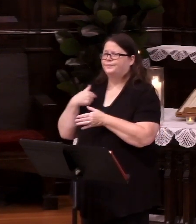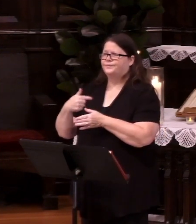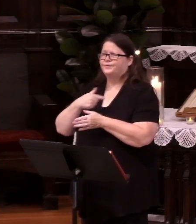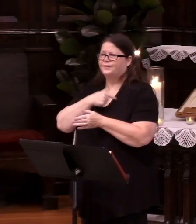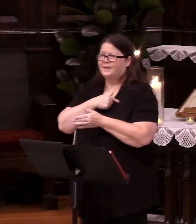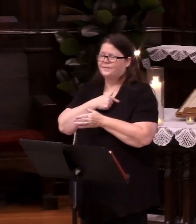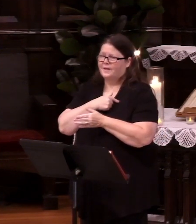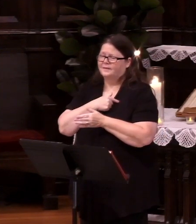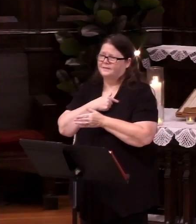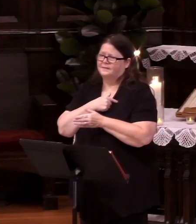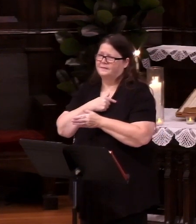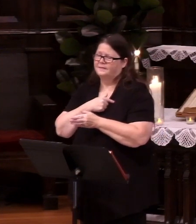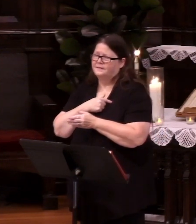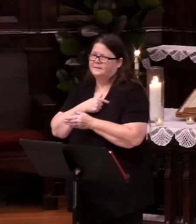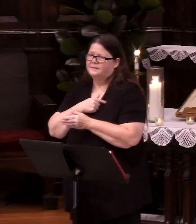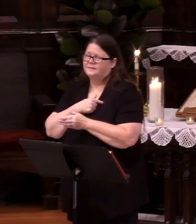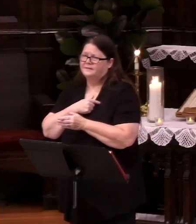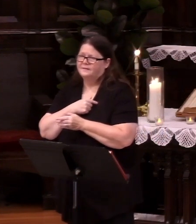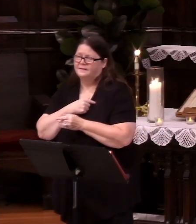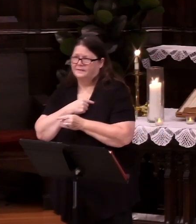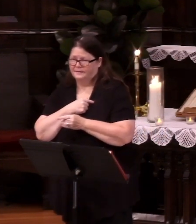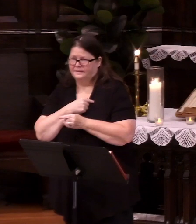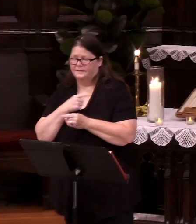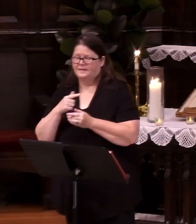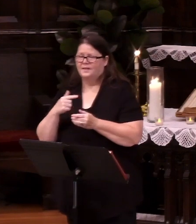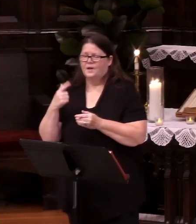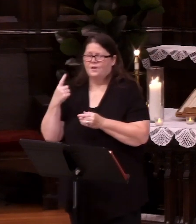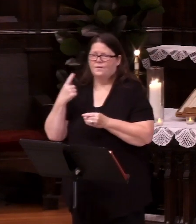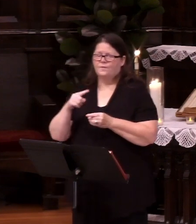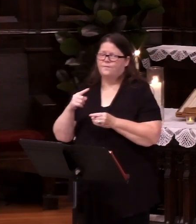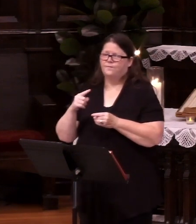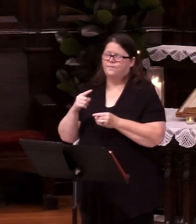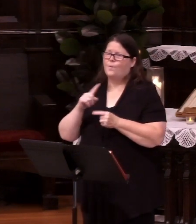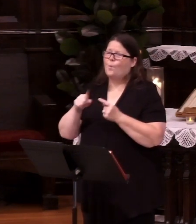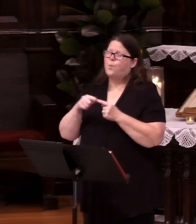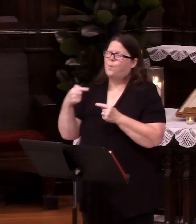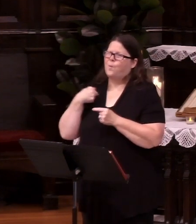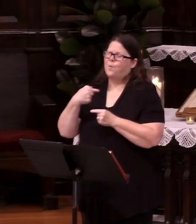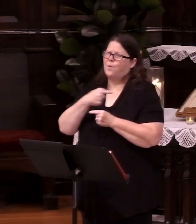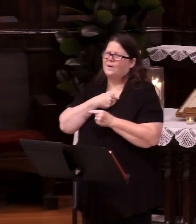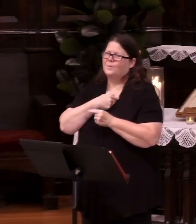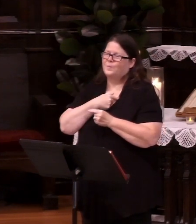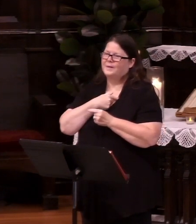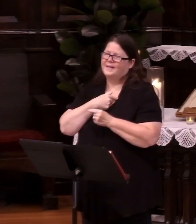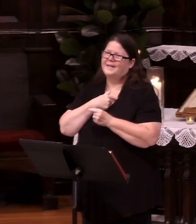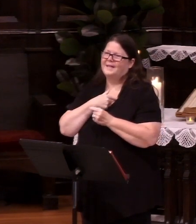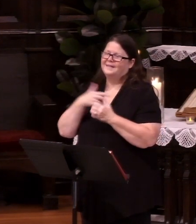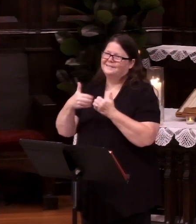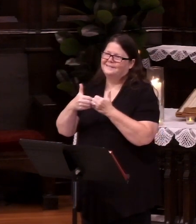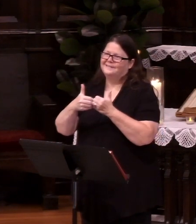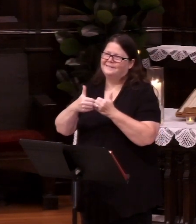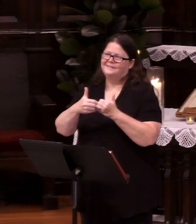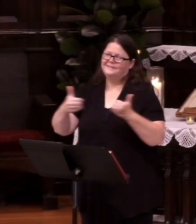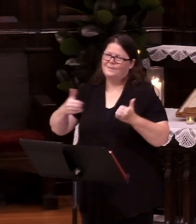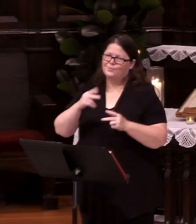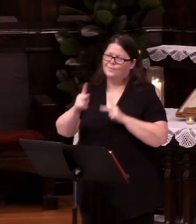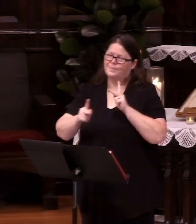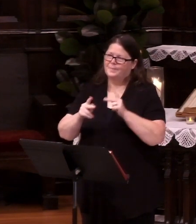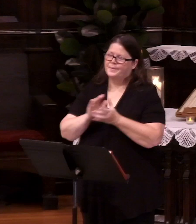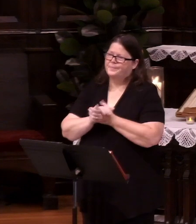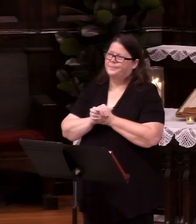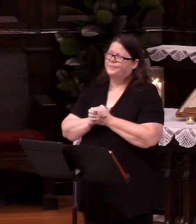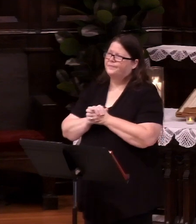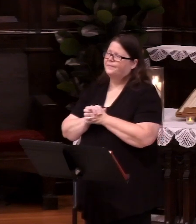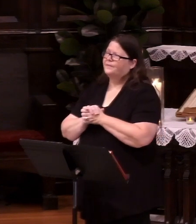disunity we have harbored and make us one. God and creator of all